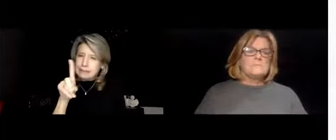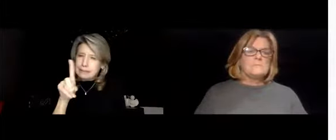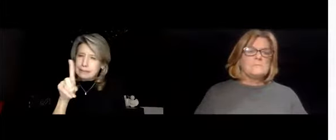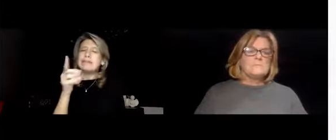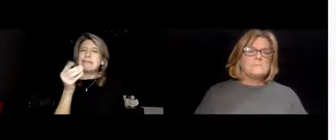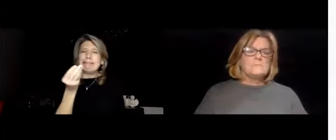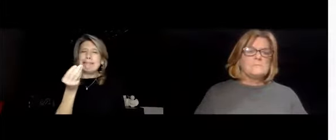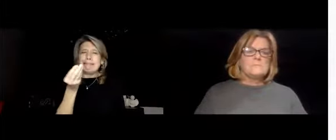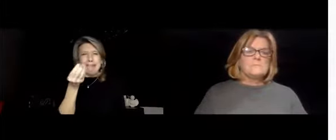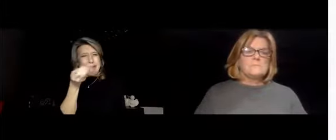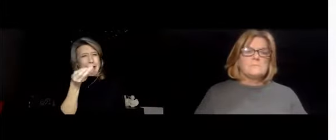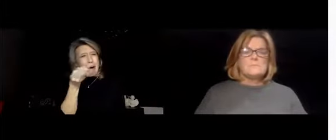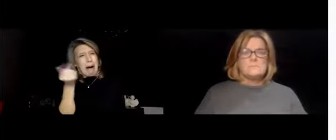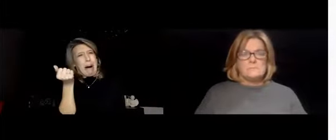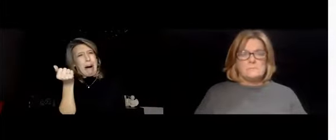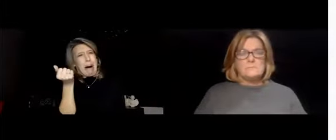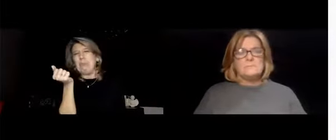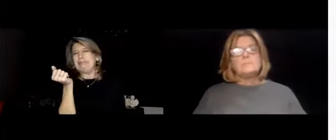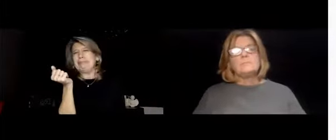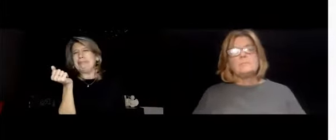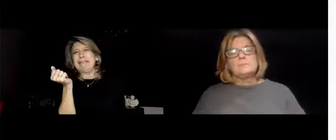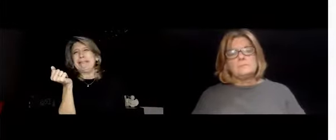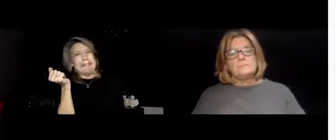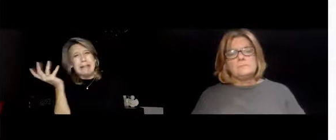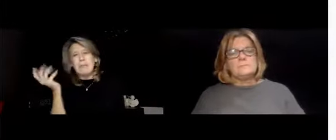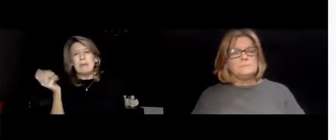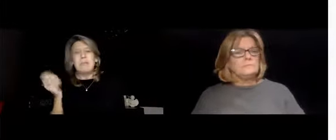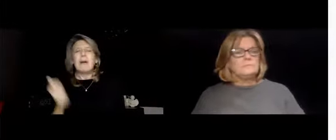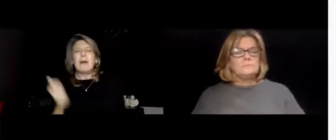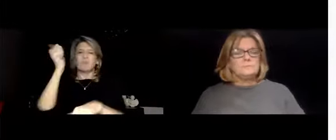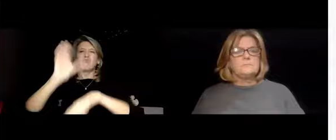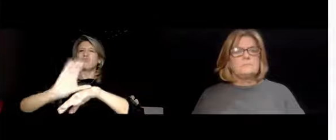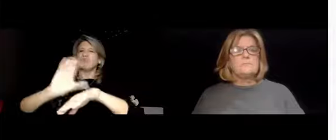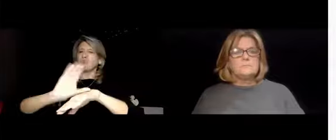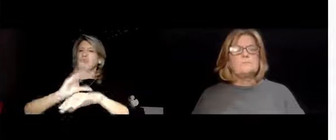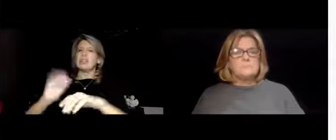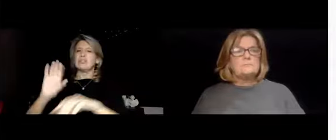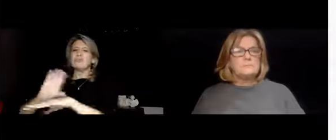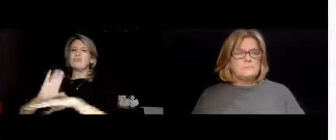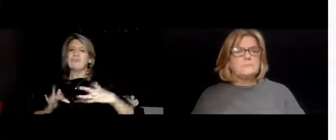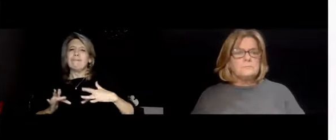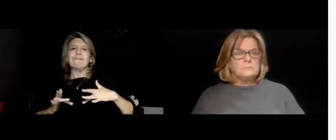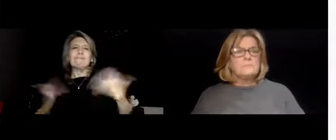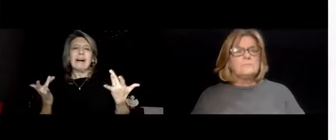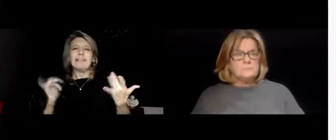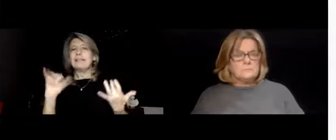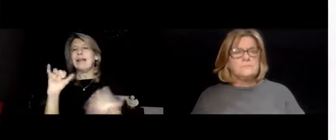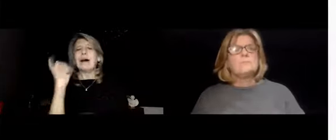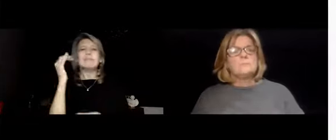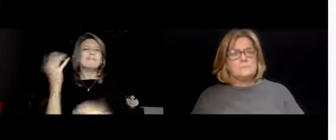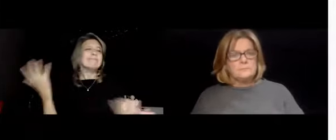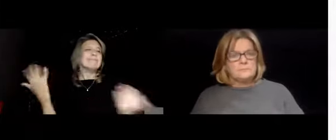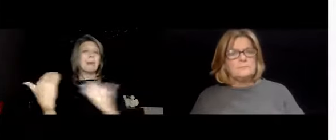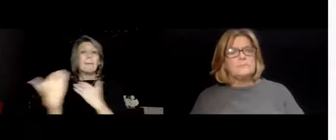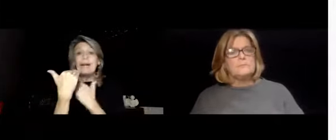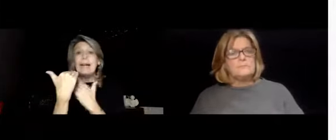I have done a few funerals but most of the time I'm in the church